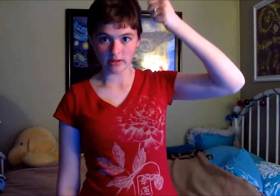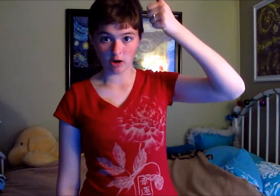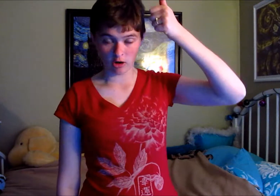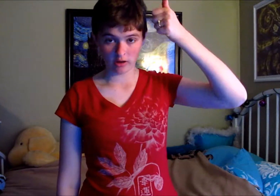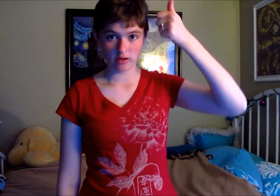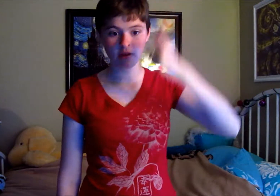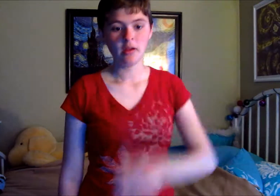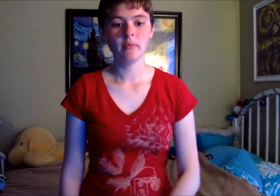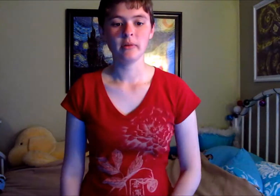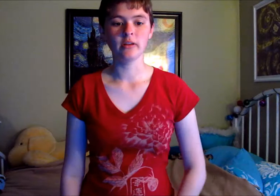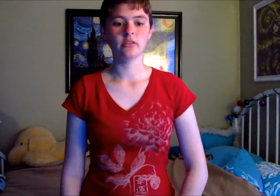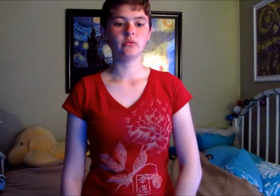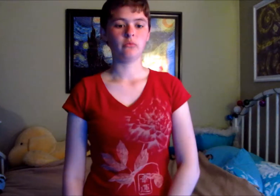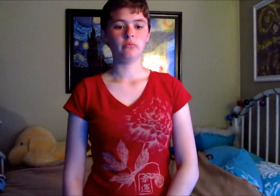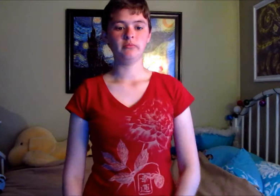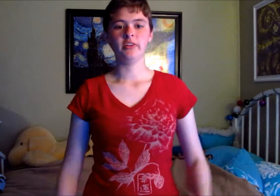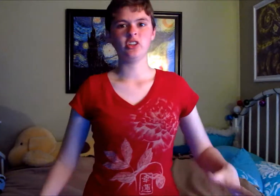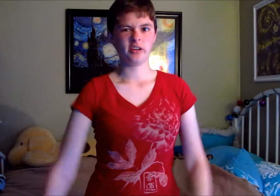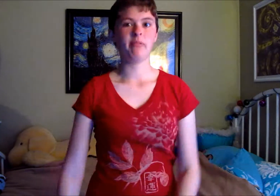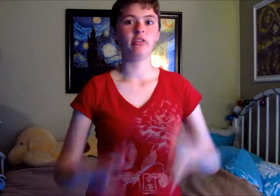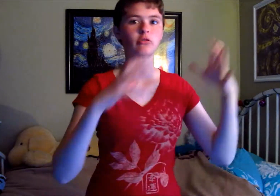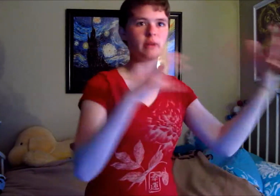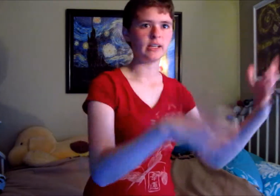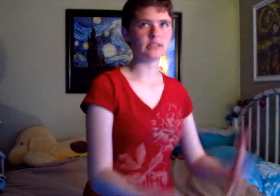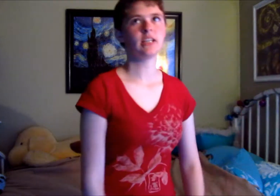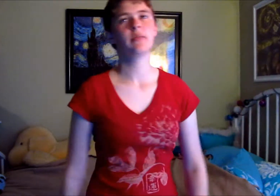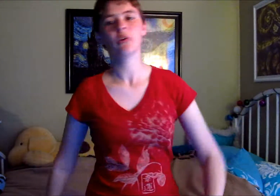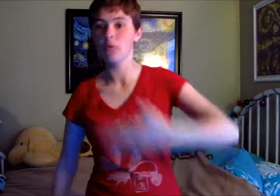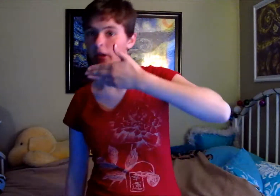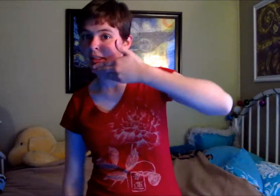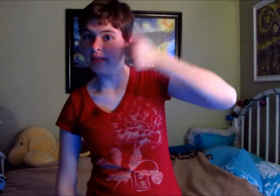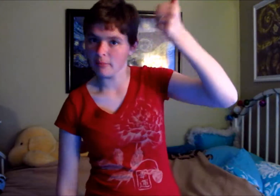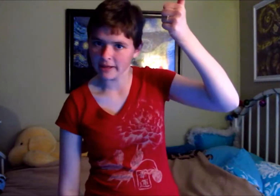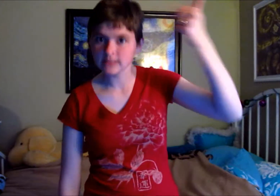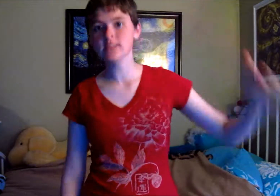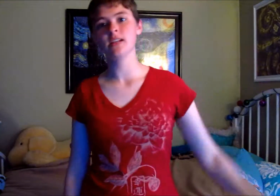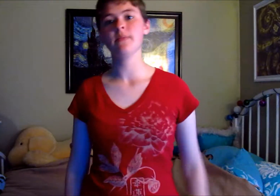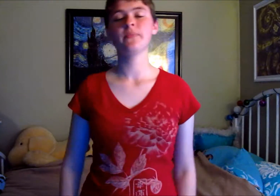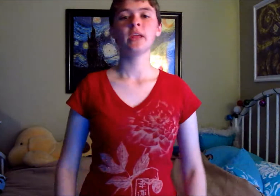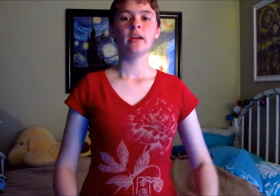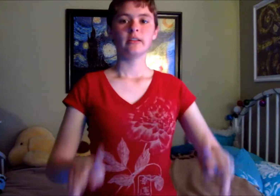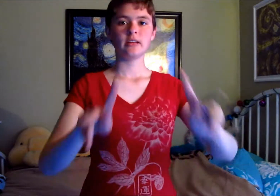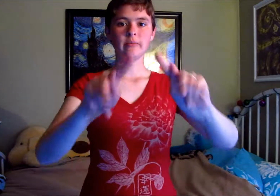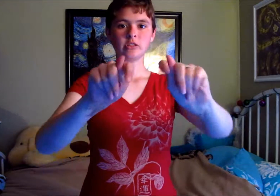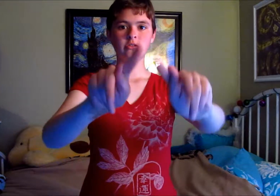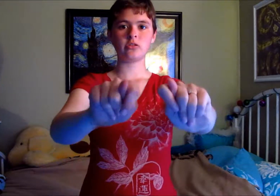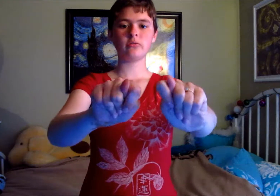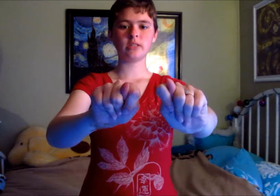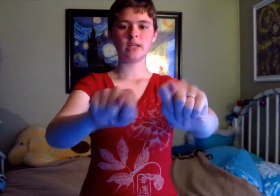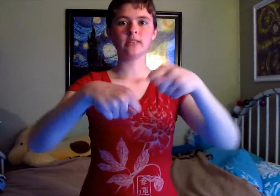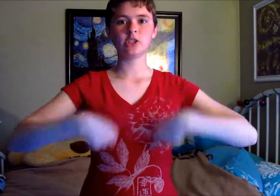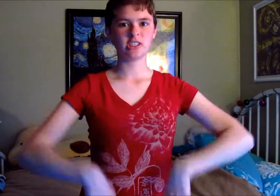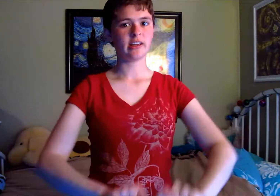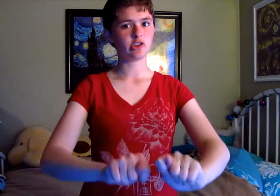the arc because they're talking about the greatest team or the best team. Team is two T's, just like